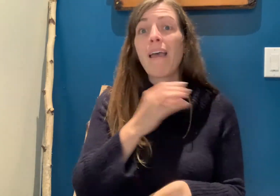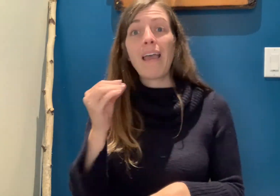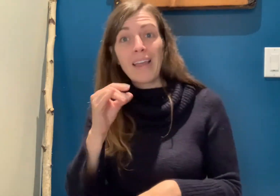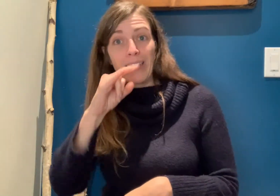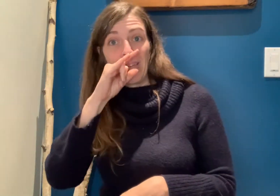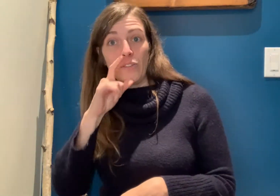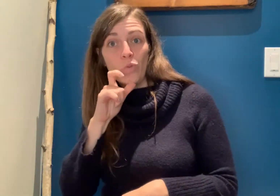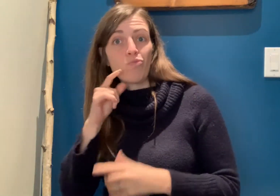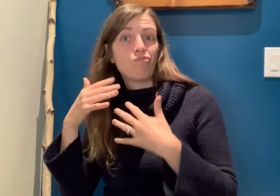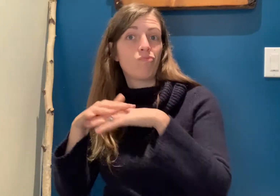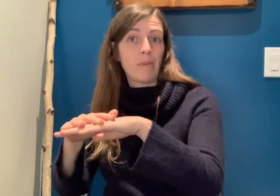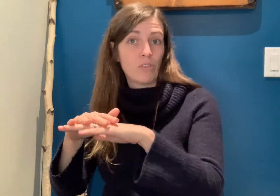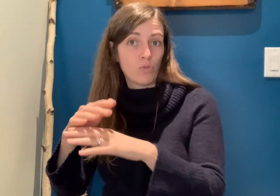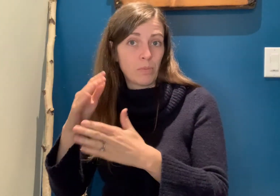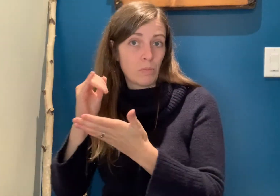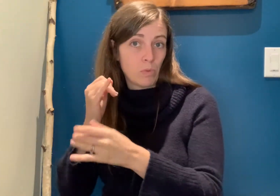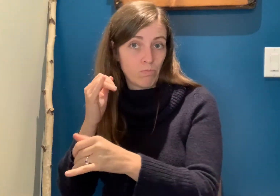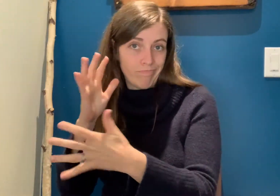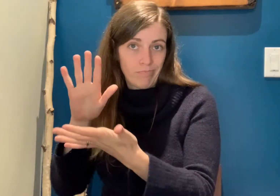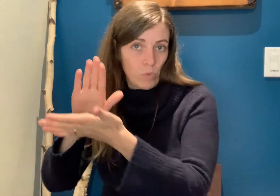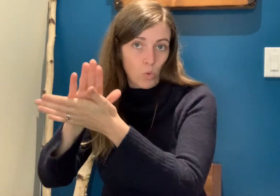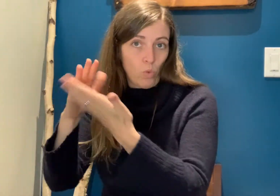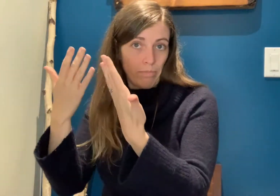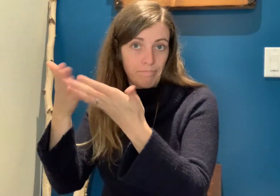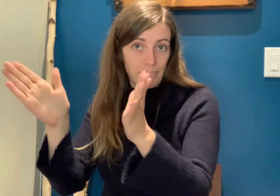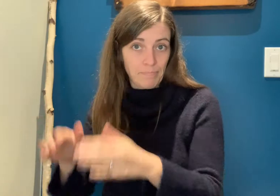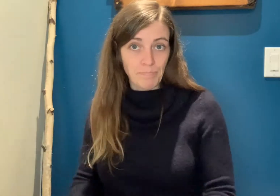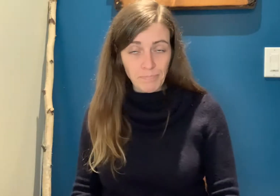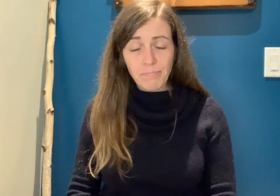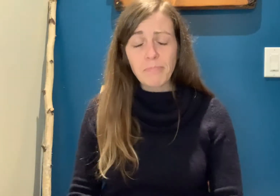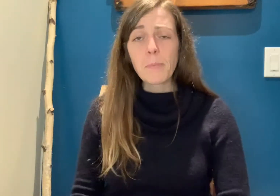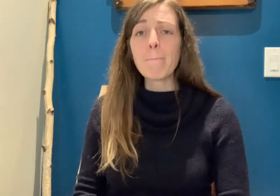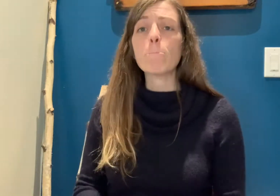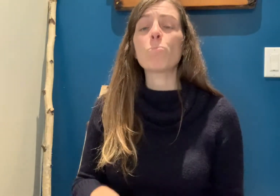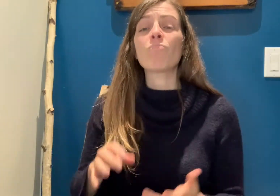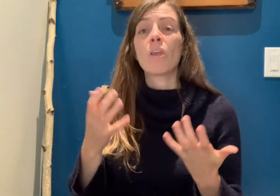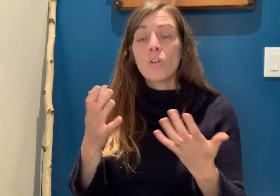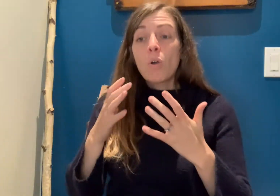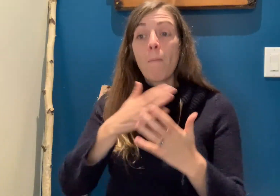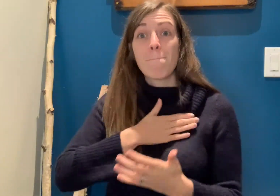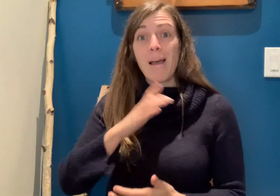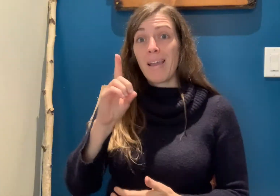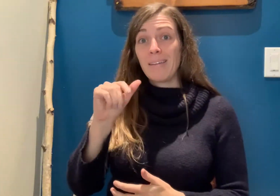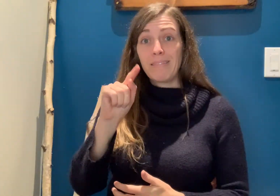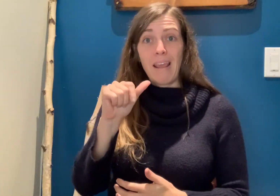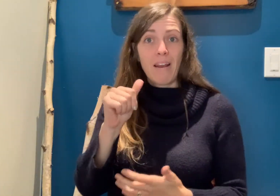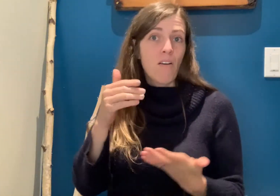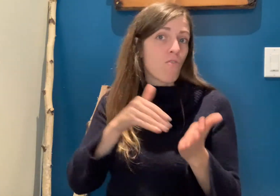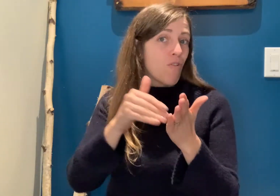are going to a school for the deaf, and some are going to a mainstream school.